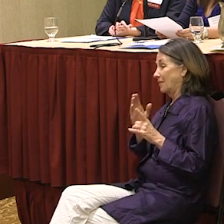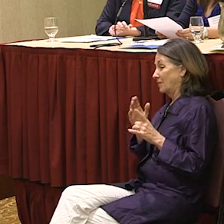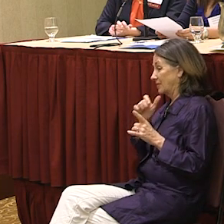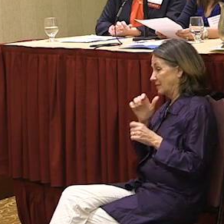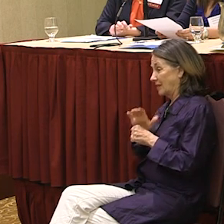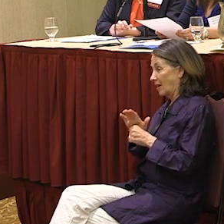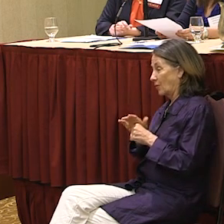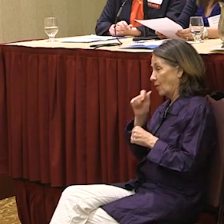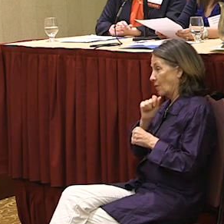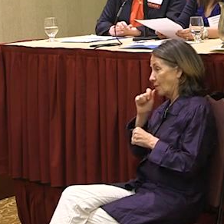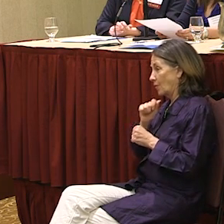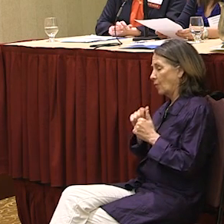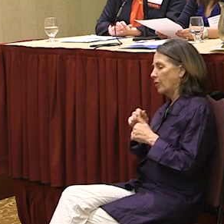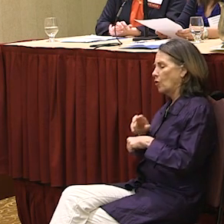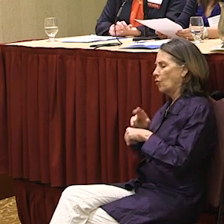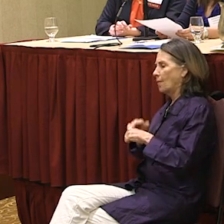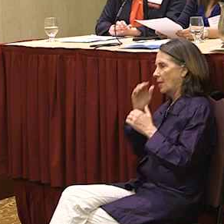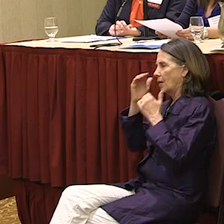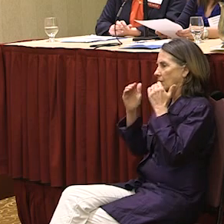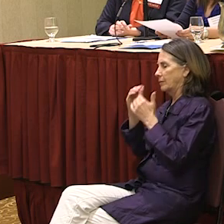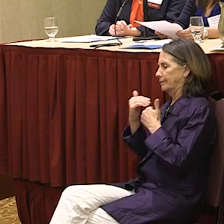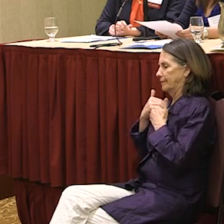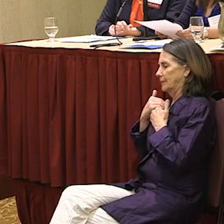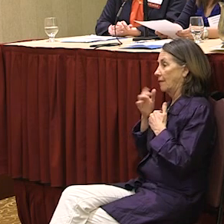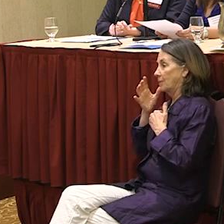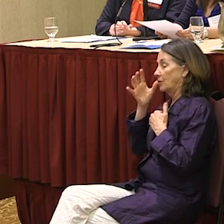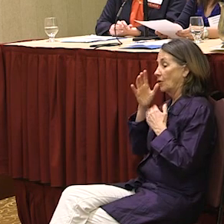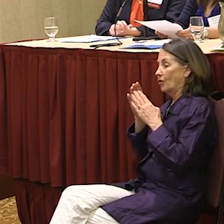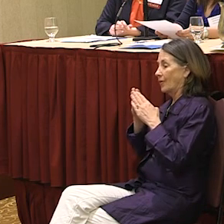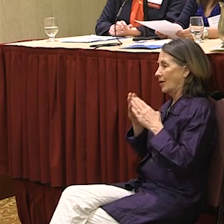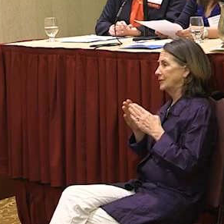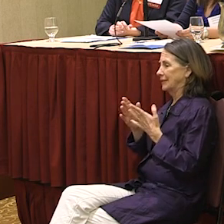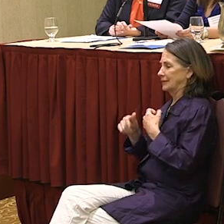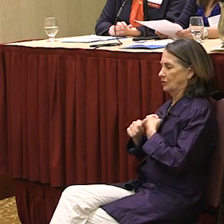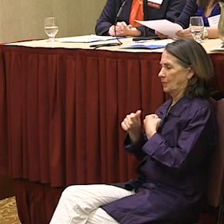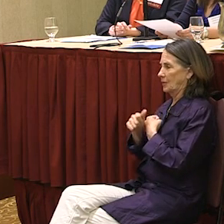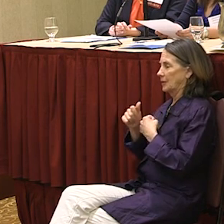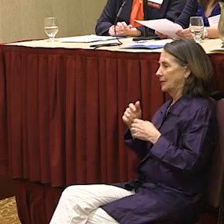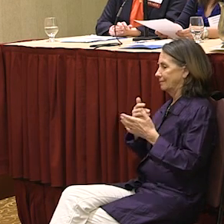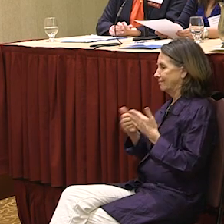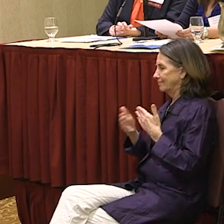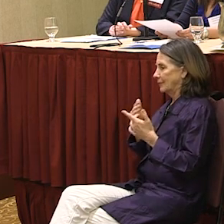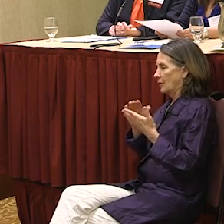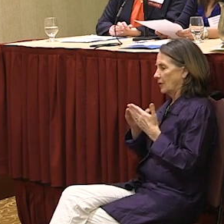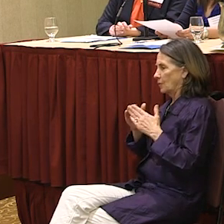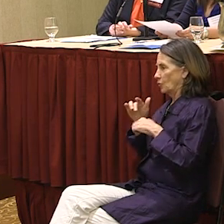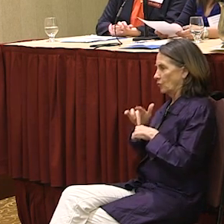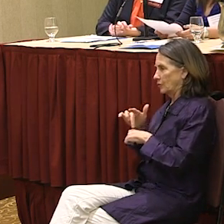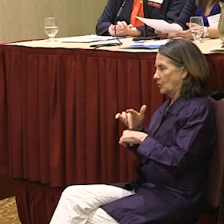inadequate coping with normal adult responsibilities and parenting. Her housing is in jeopardy despite the community resource specialist